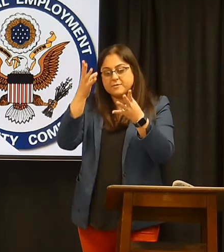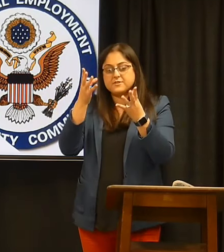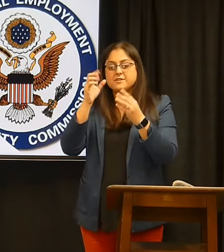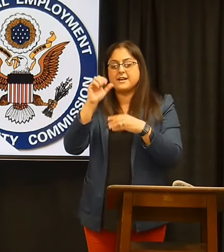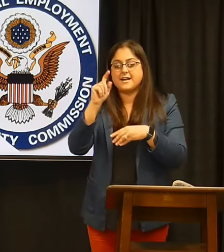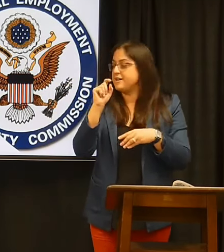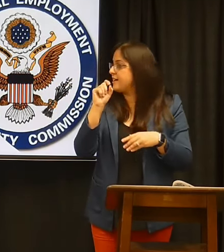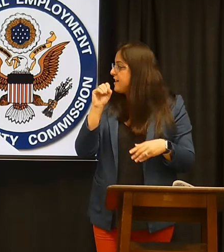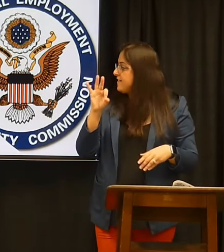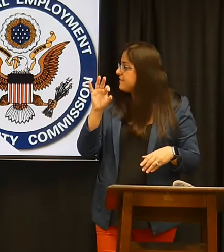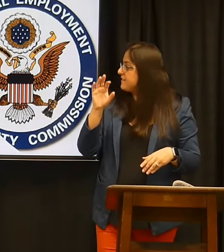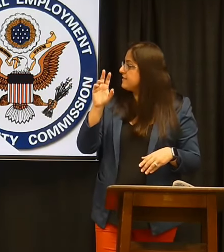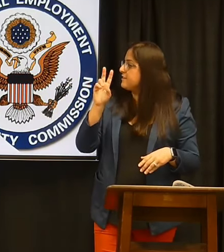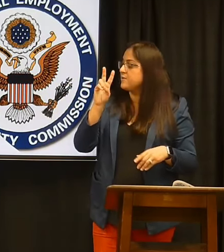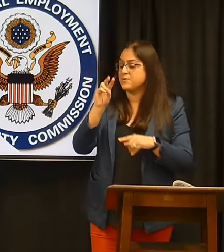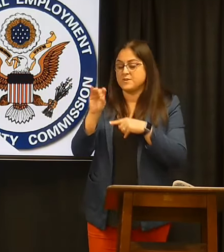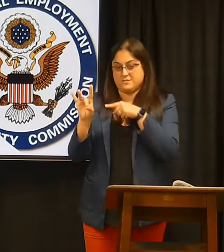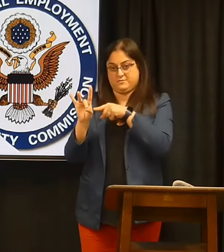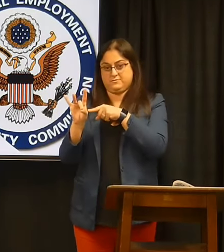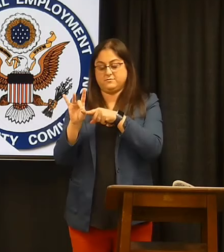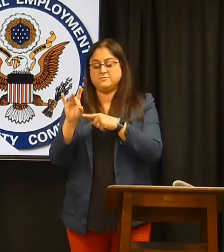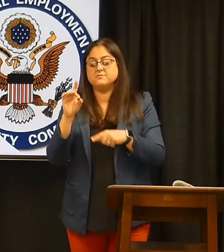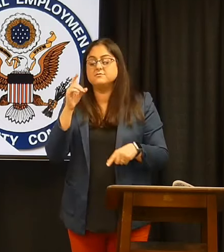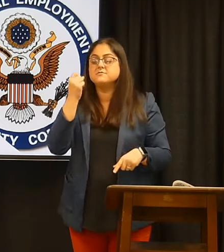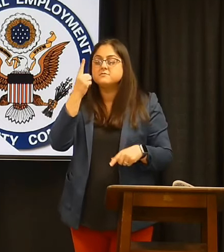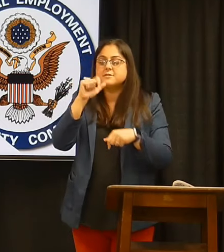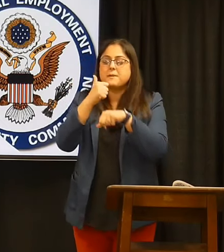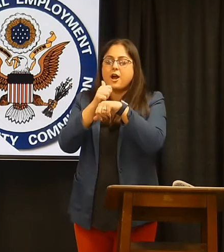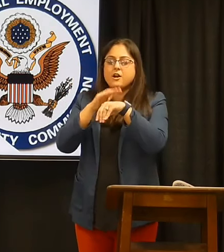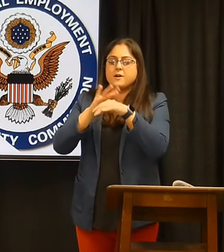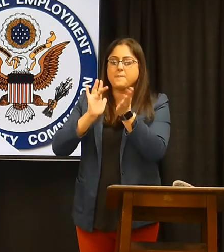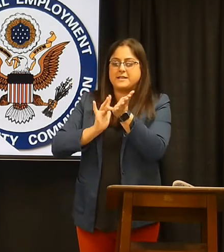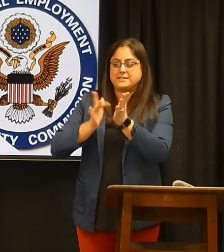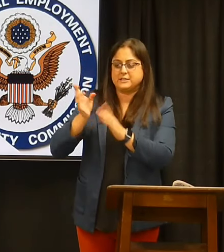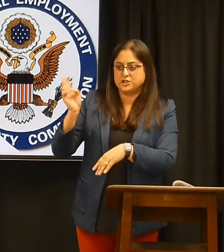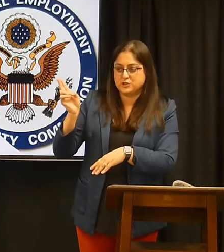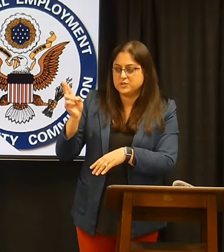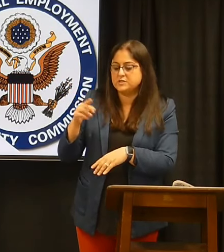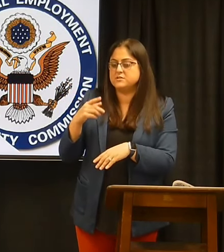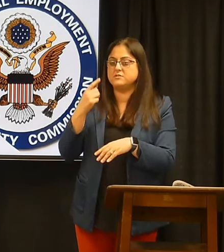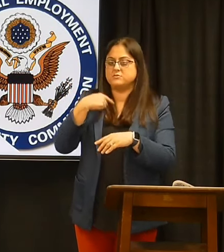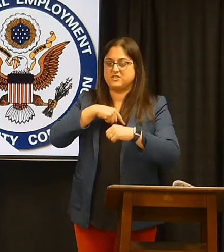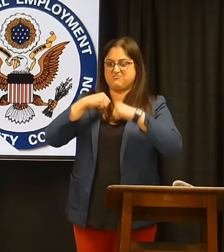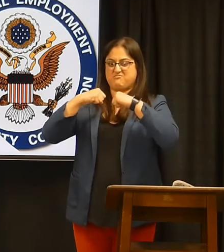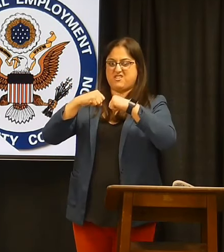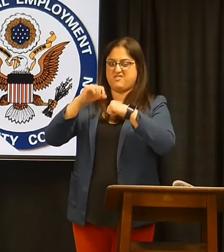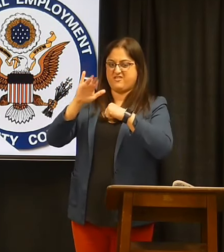Genetic Information Non-Discrimination Act of 2008. It's based on your medical history.